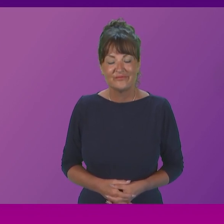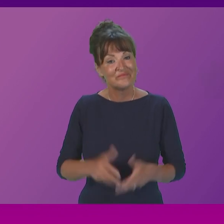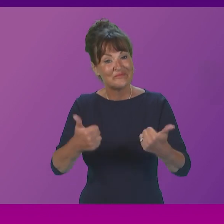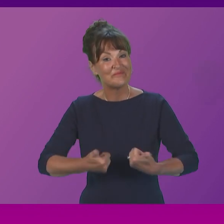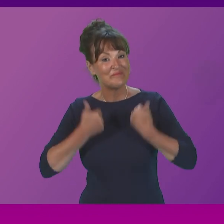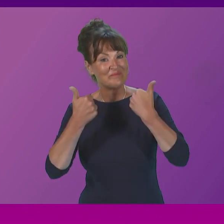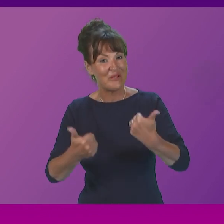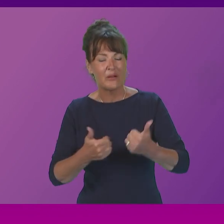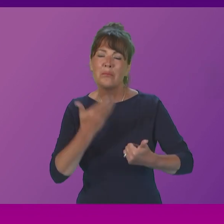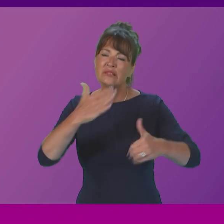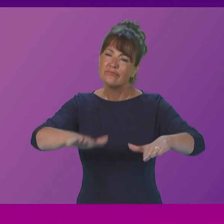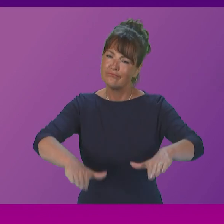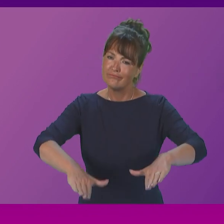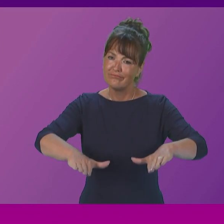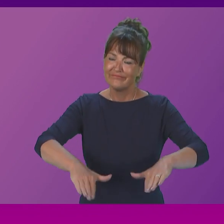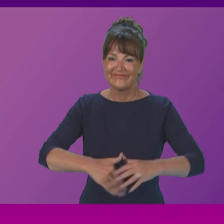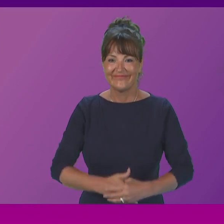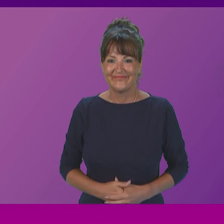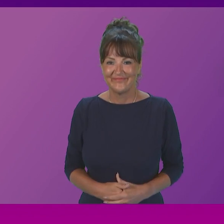Good morning. Please be seated.